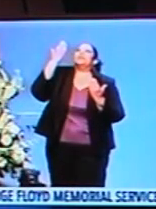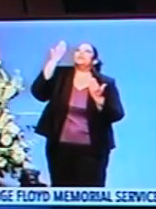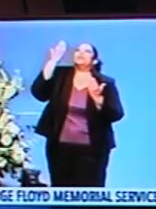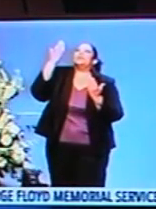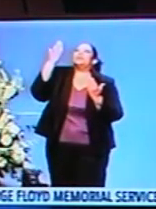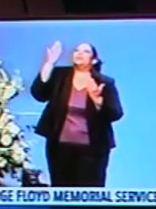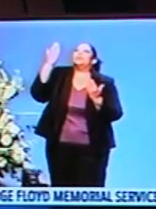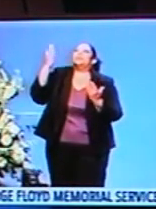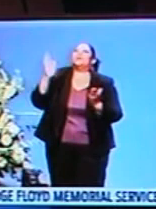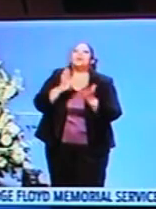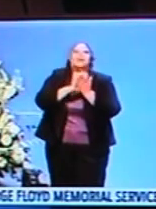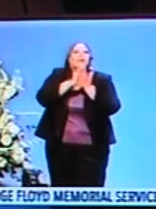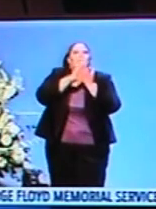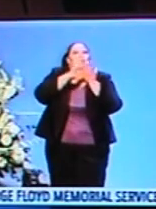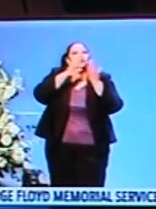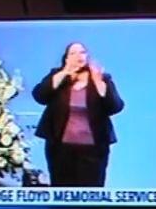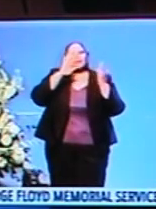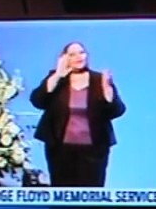offer